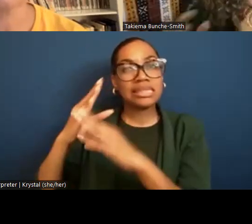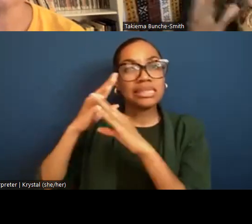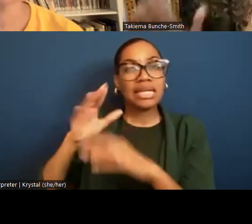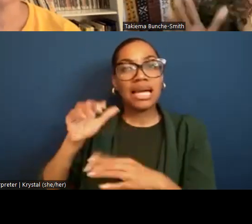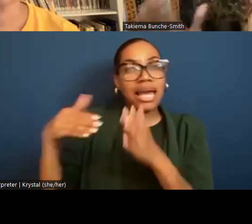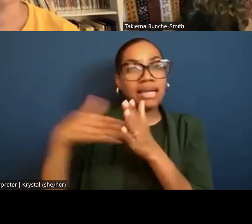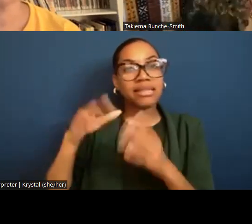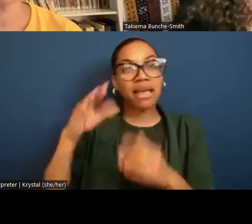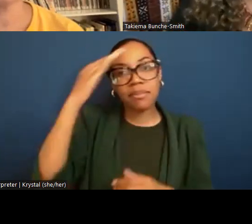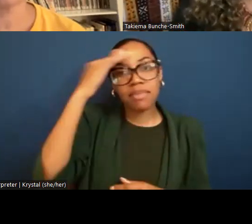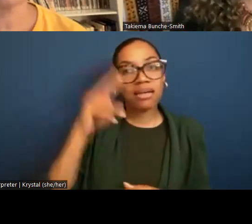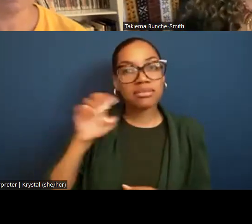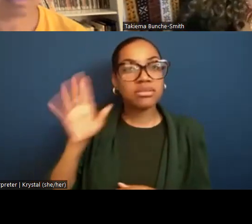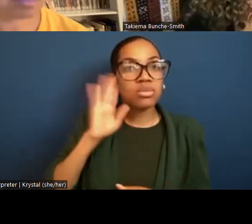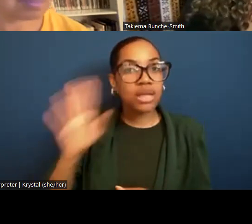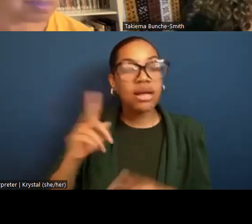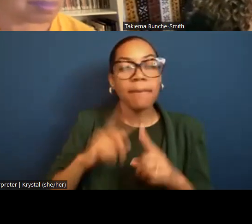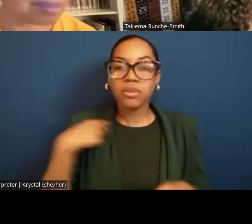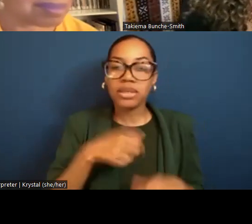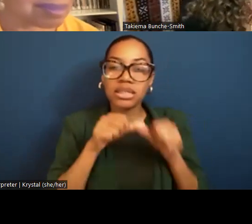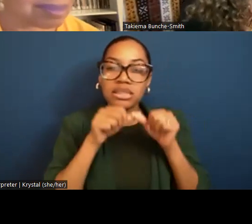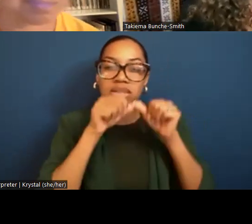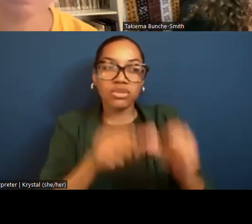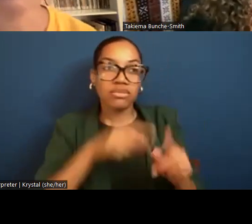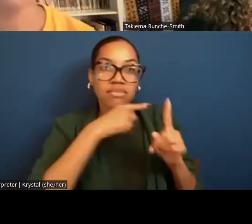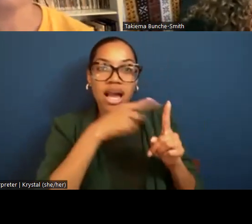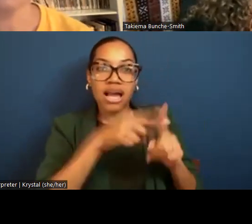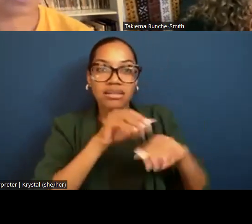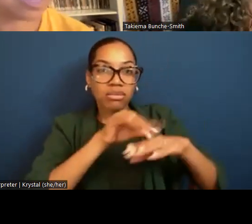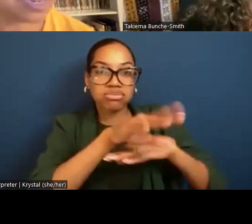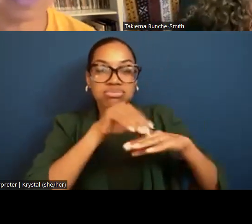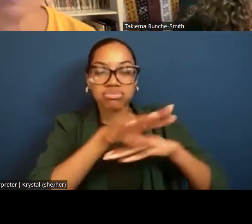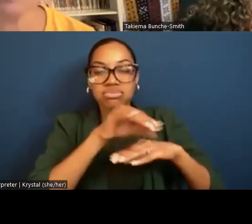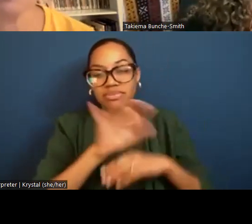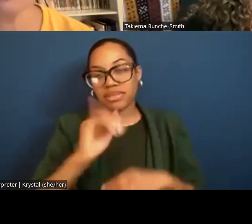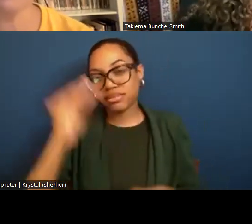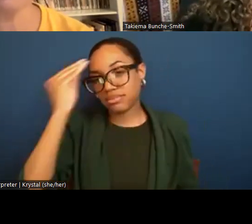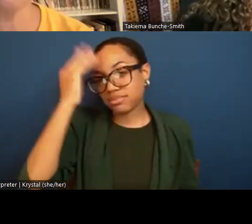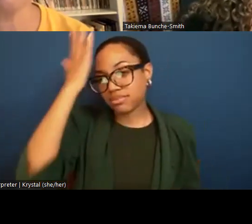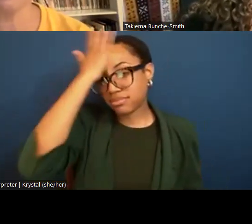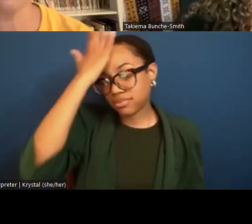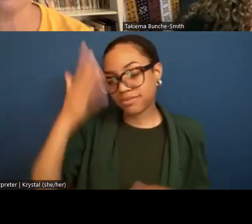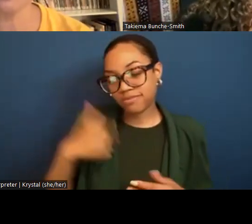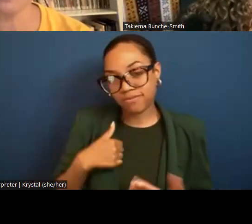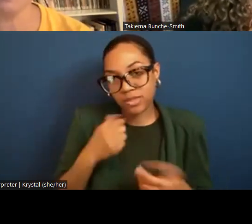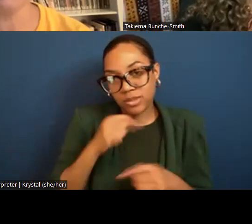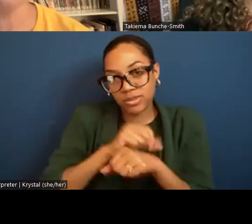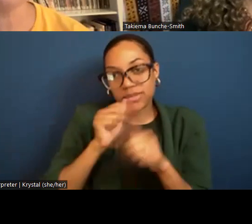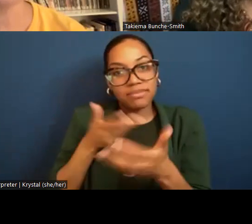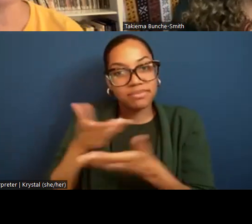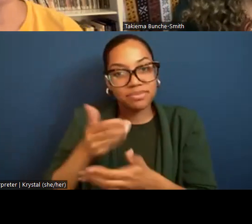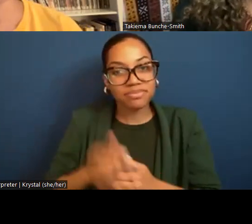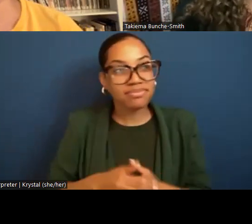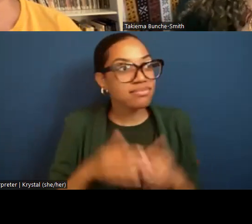So those are some of the things that are kind of on my mind as I work with folks. Wow, I didn't have time to write down everything. I tried to take